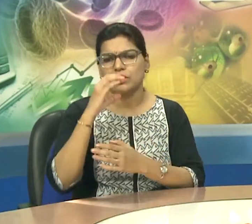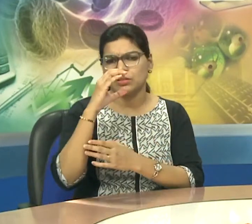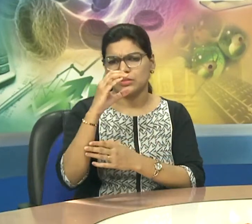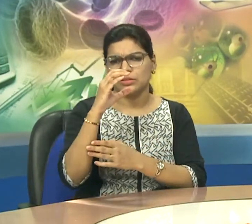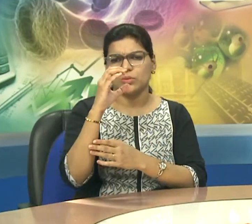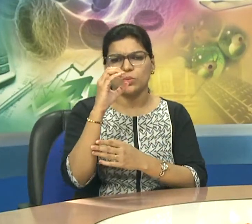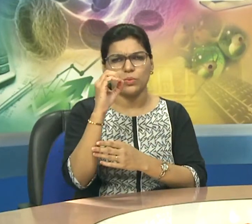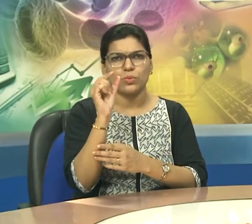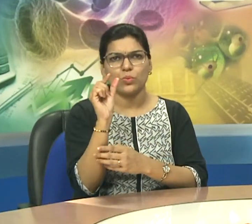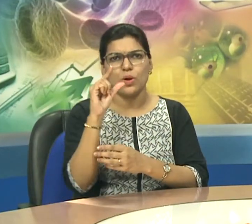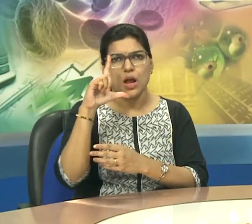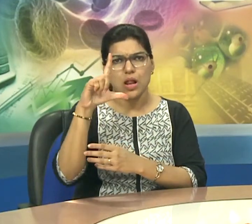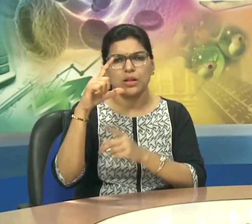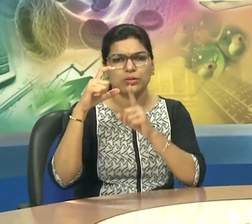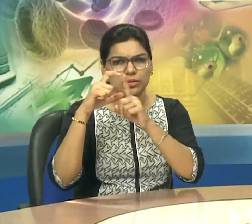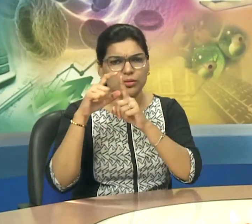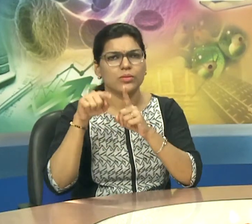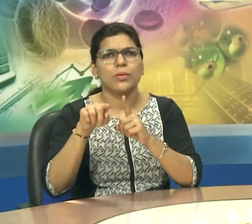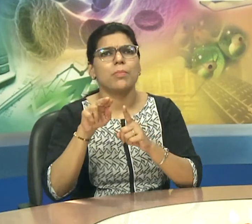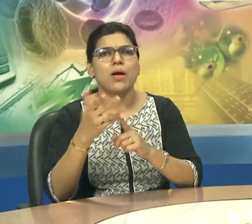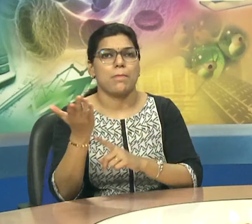The second modal verb is could.